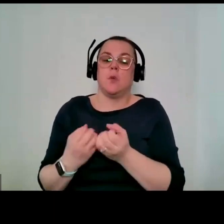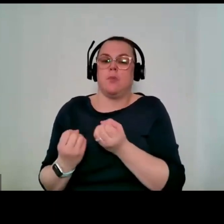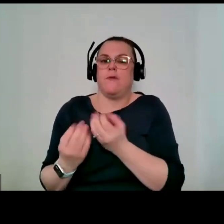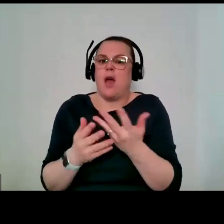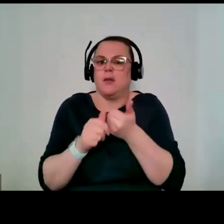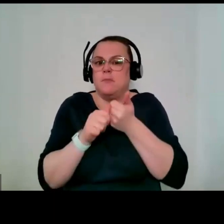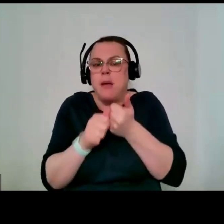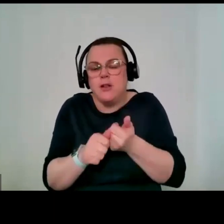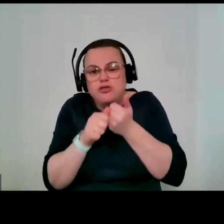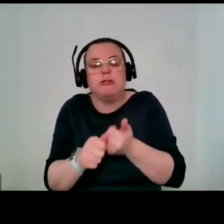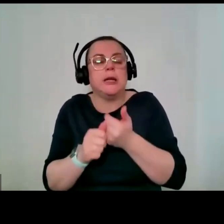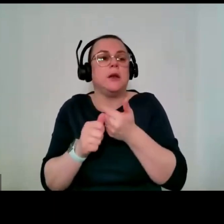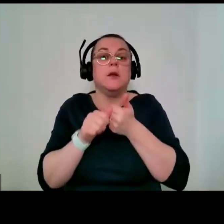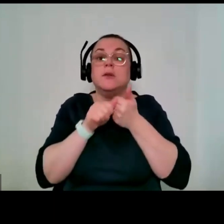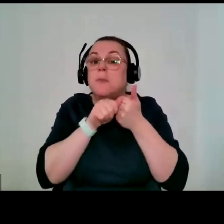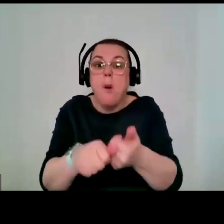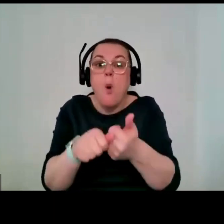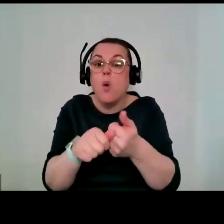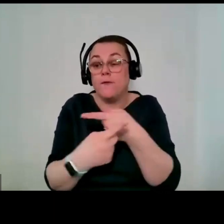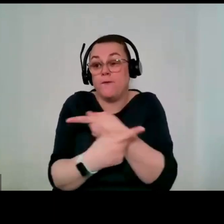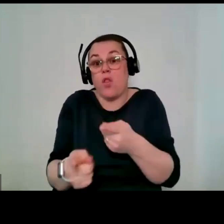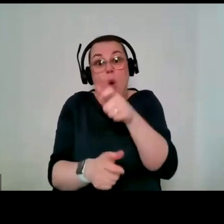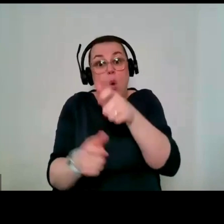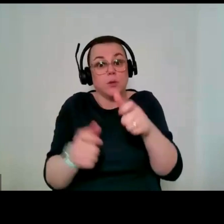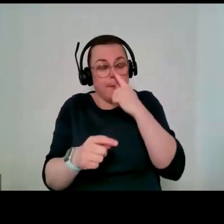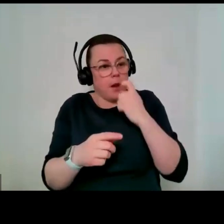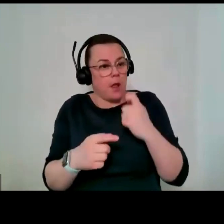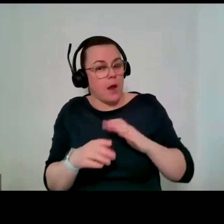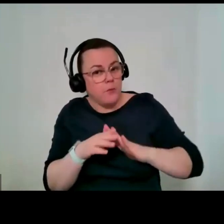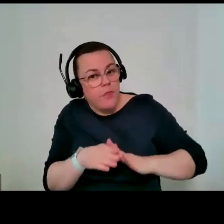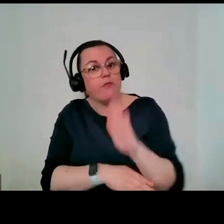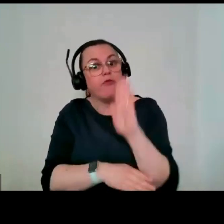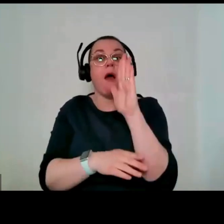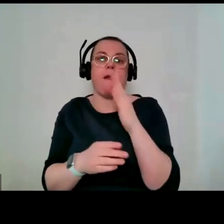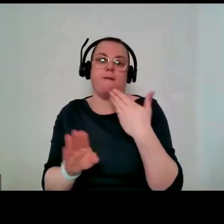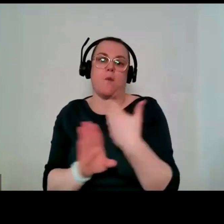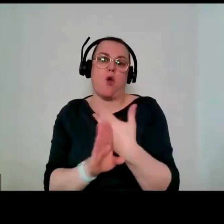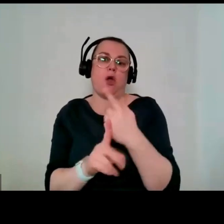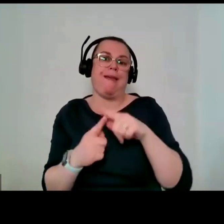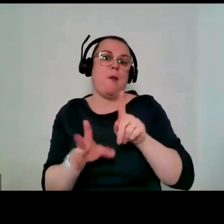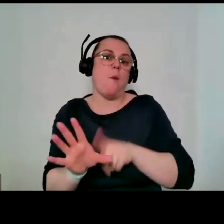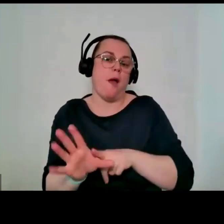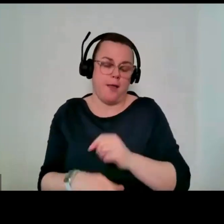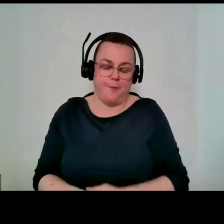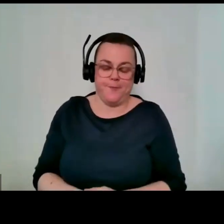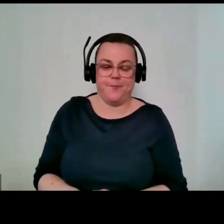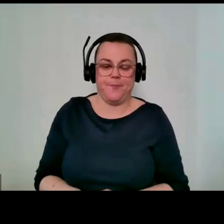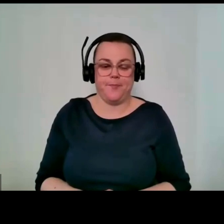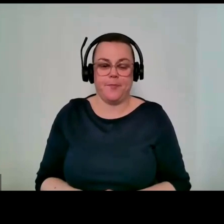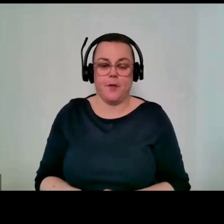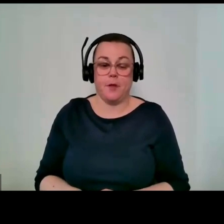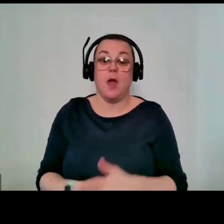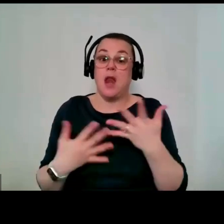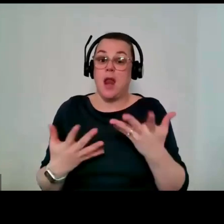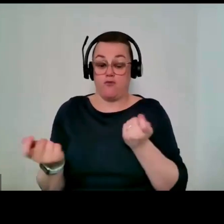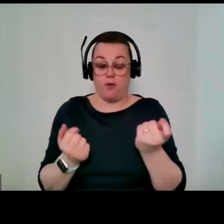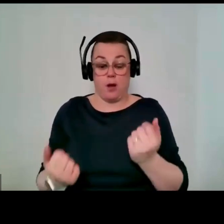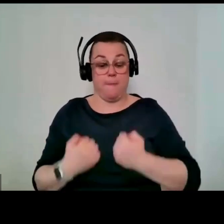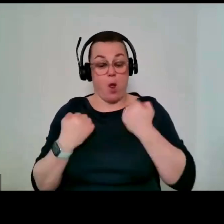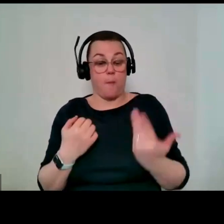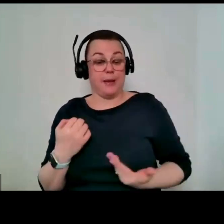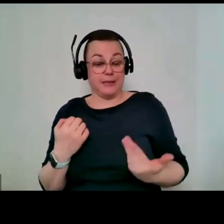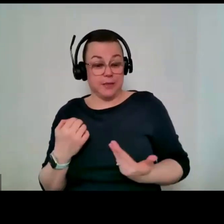and support to help people thrive at EY. I'm now running my own business and